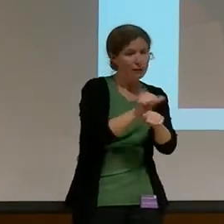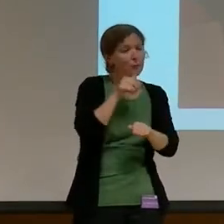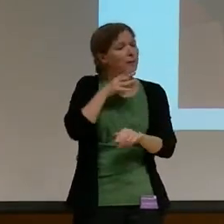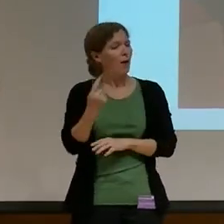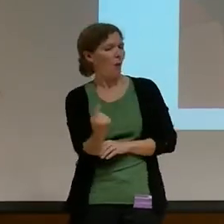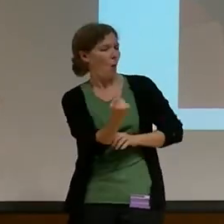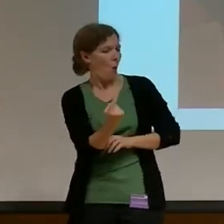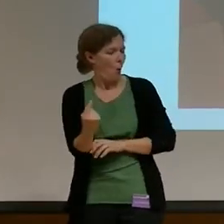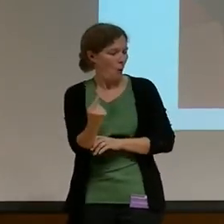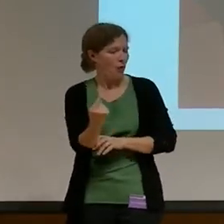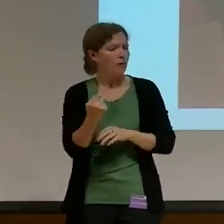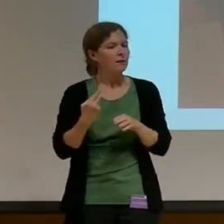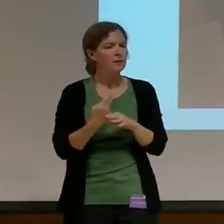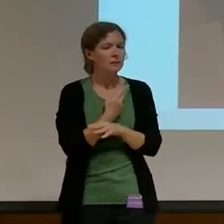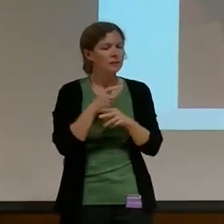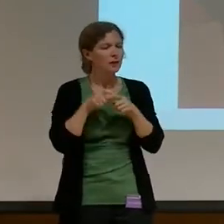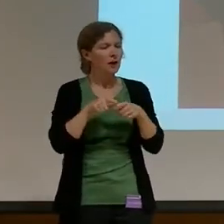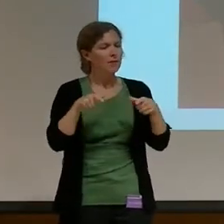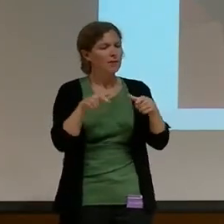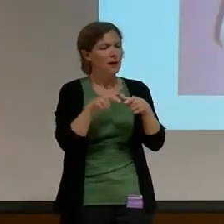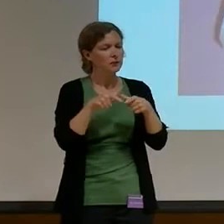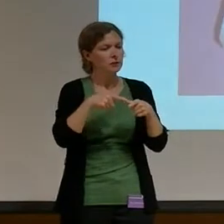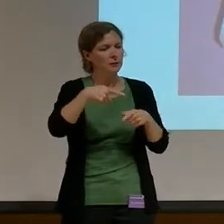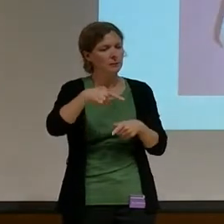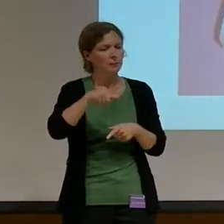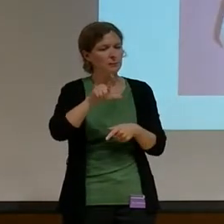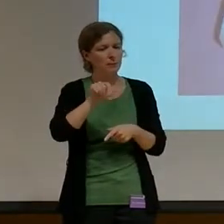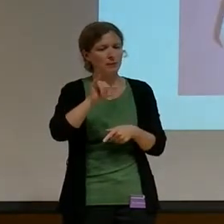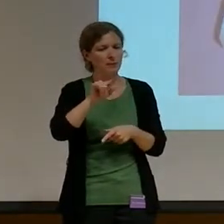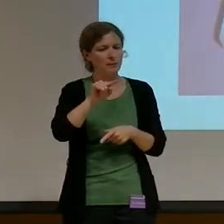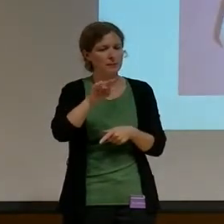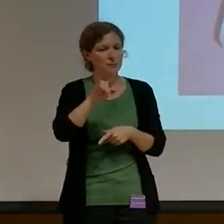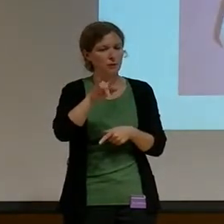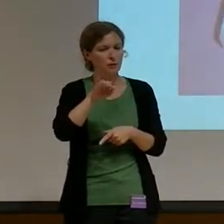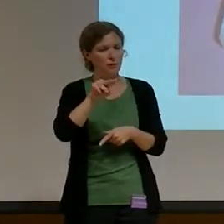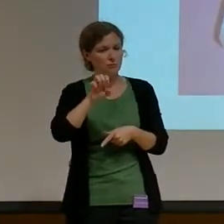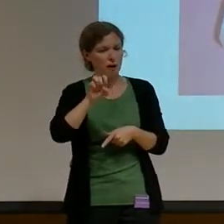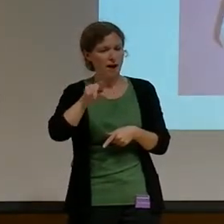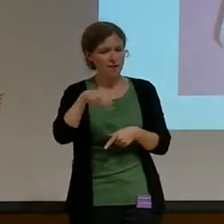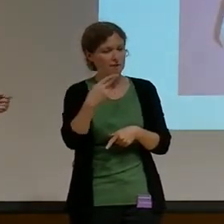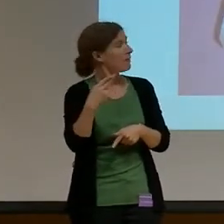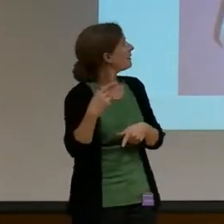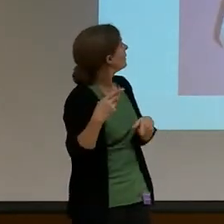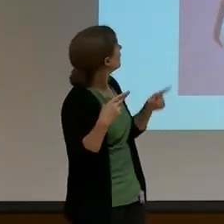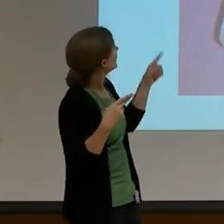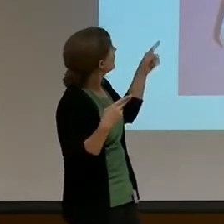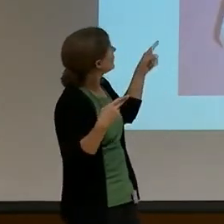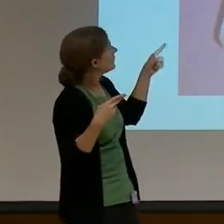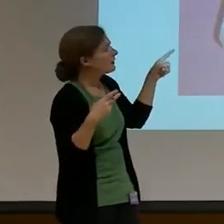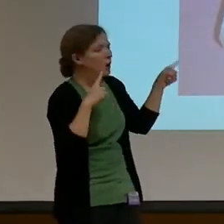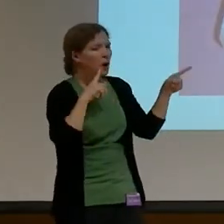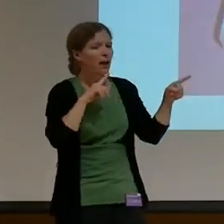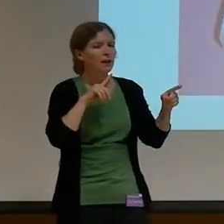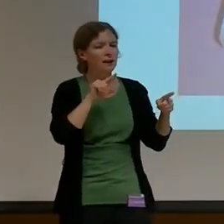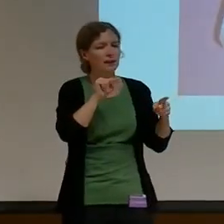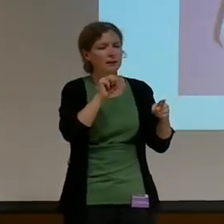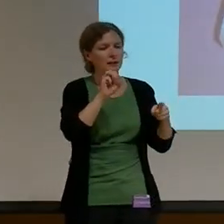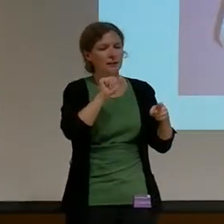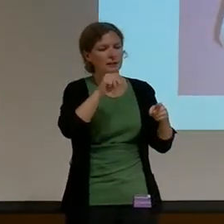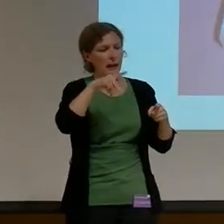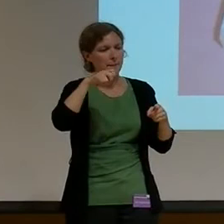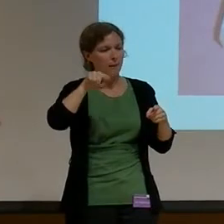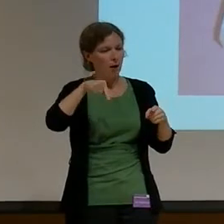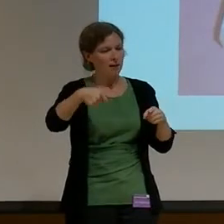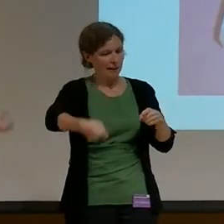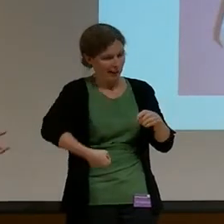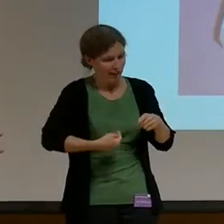own. We use what's called a vaginal photoplethysm graft, pictured here, just like a little tampon that's self-inserted into the woman's vagina,